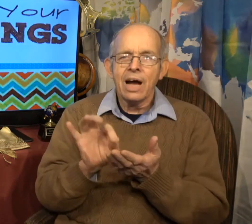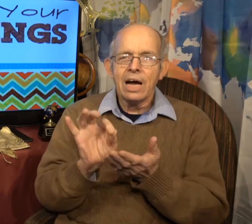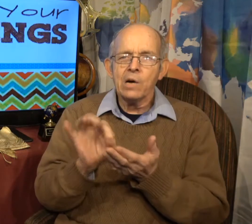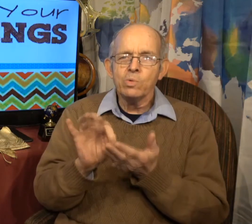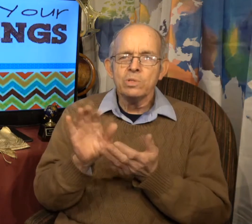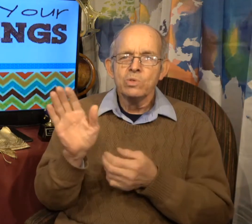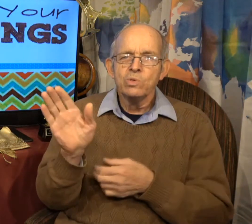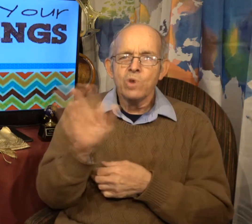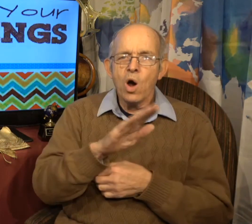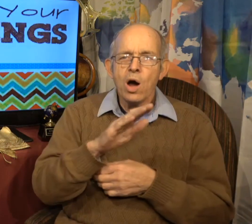count your